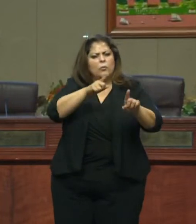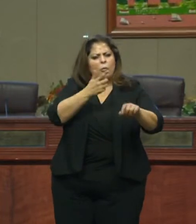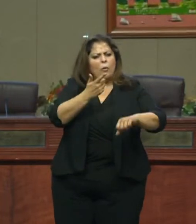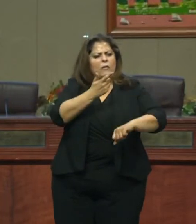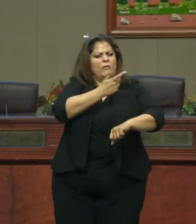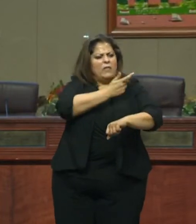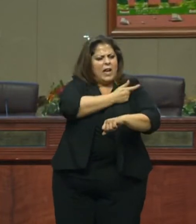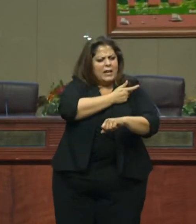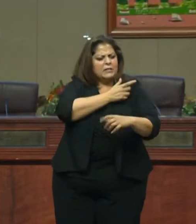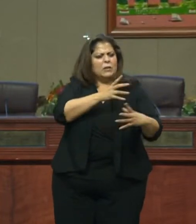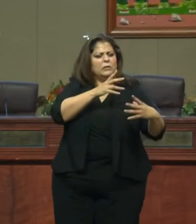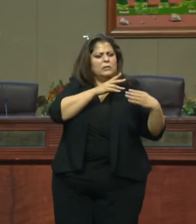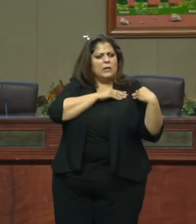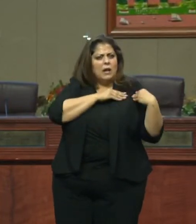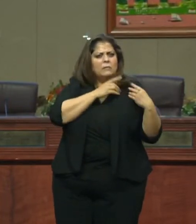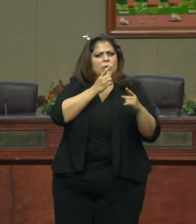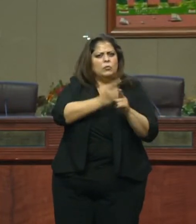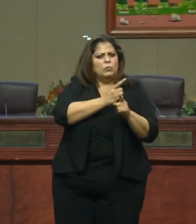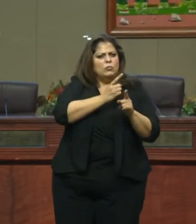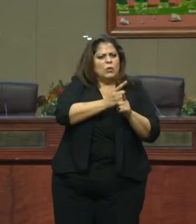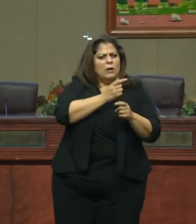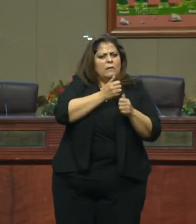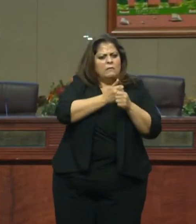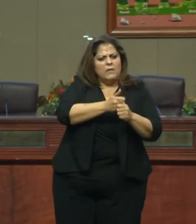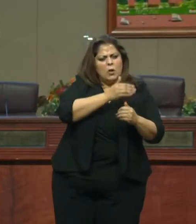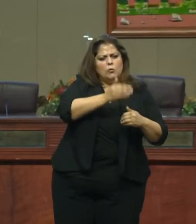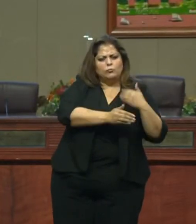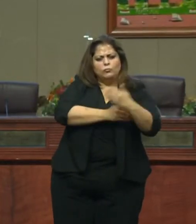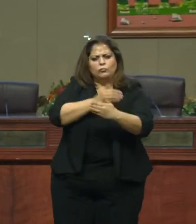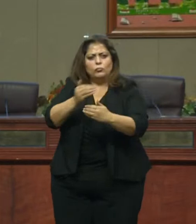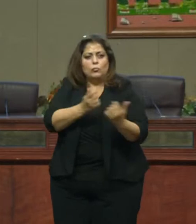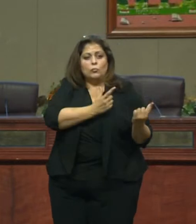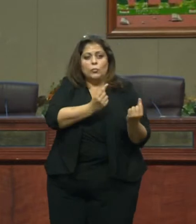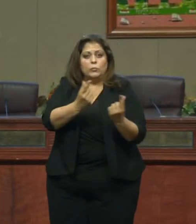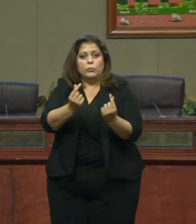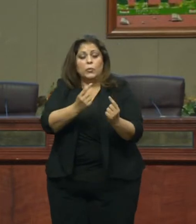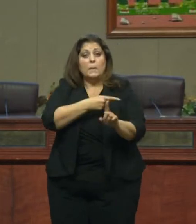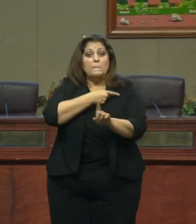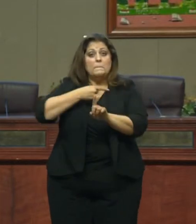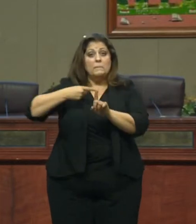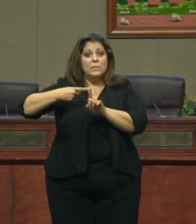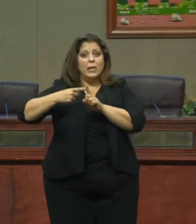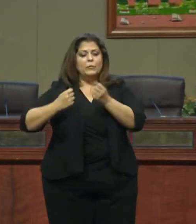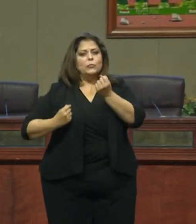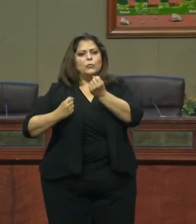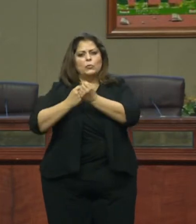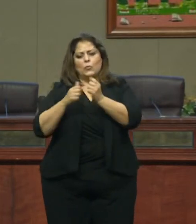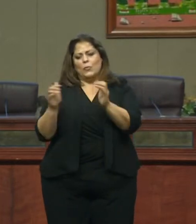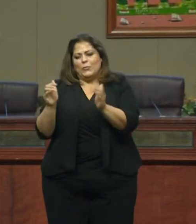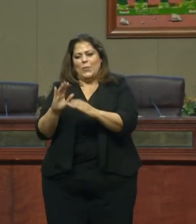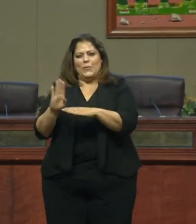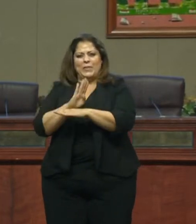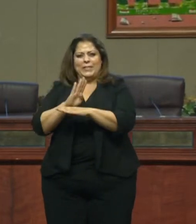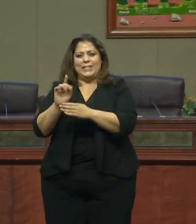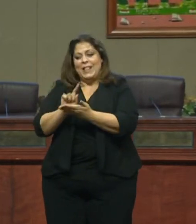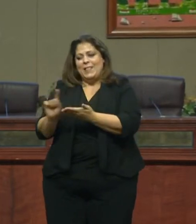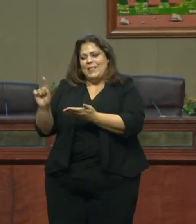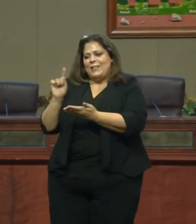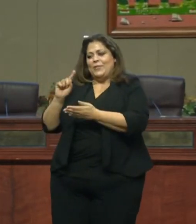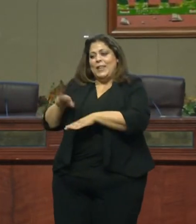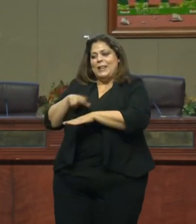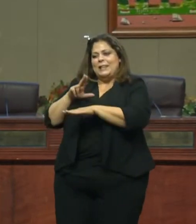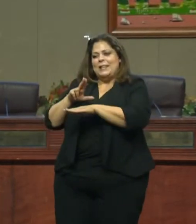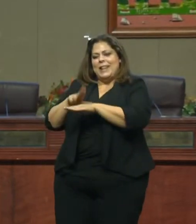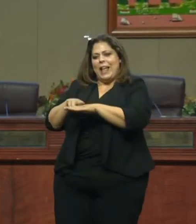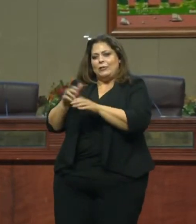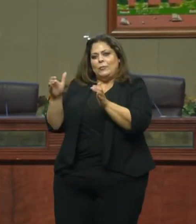pandemic procedures, but also continuing to support Orlando's small businesses. Last week was National Small Business Week, and I had